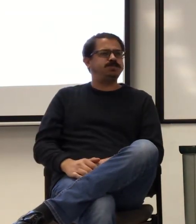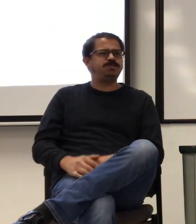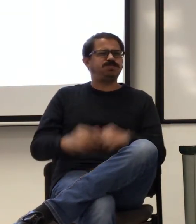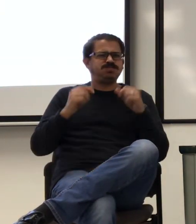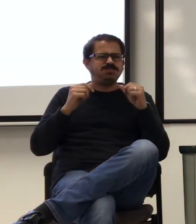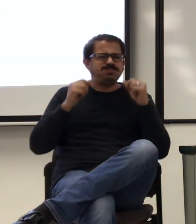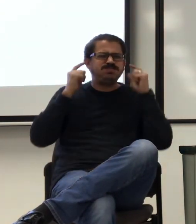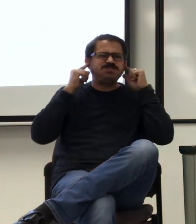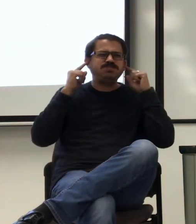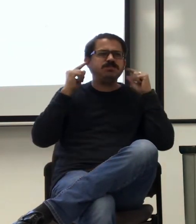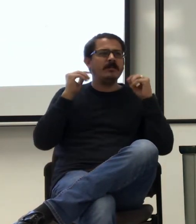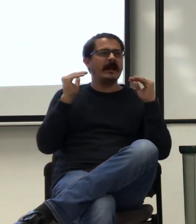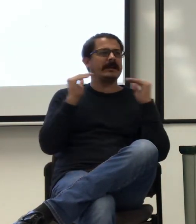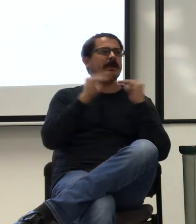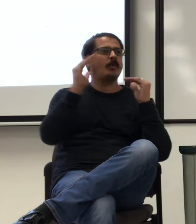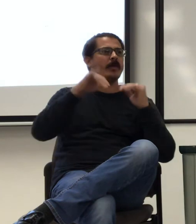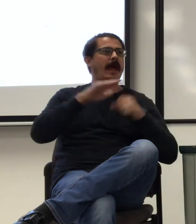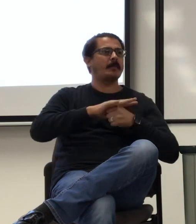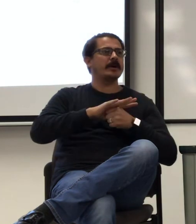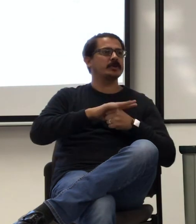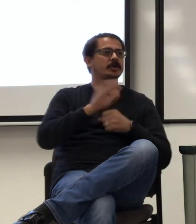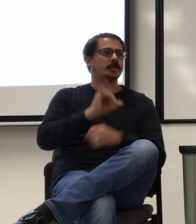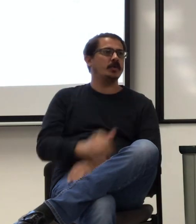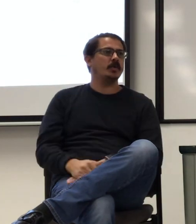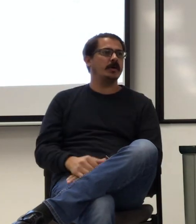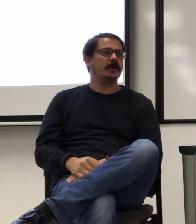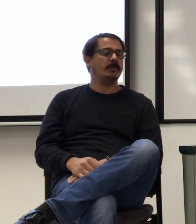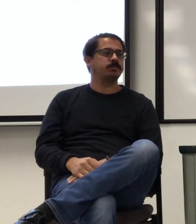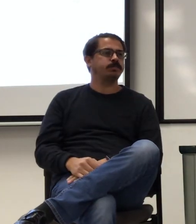equalize middle ear pressure too.